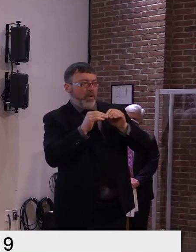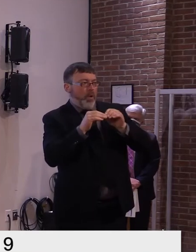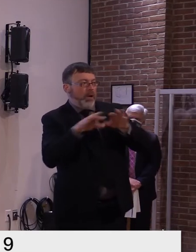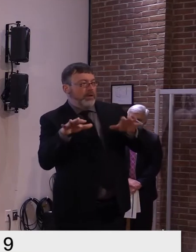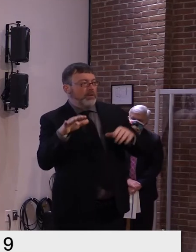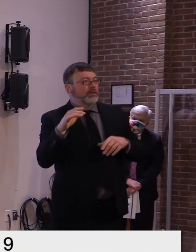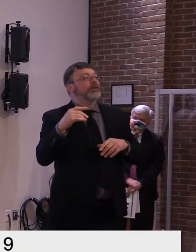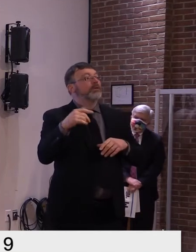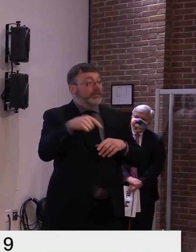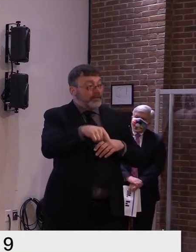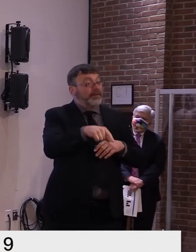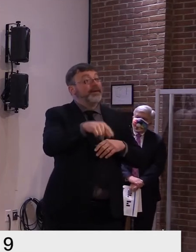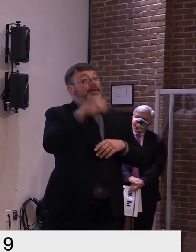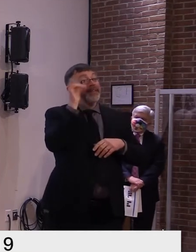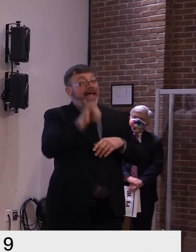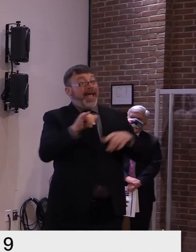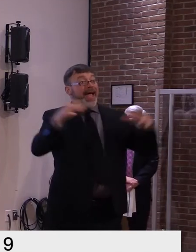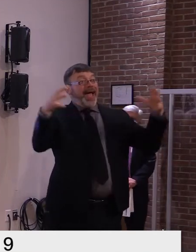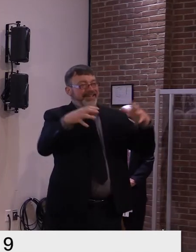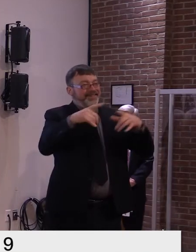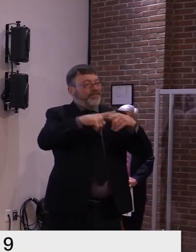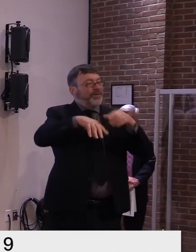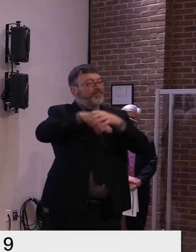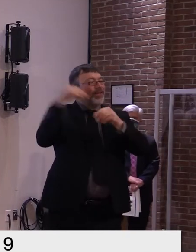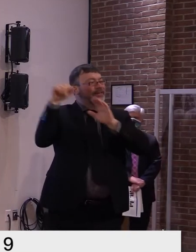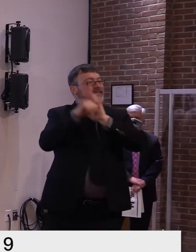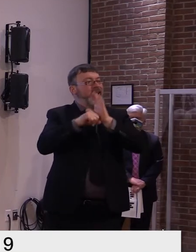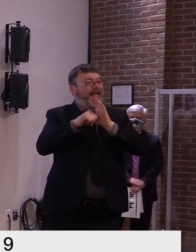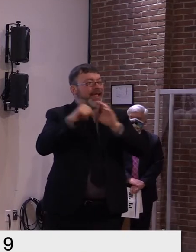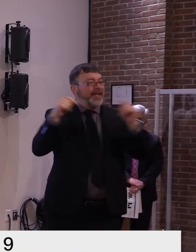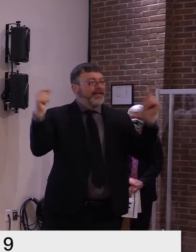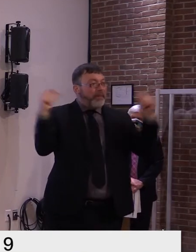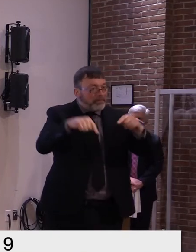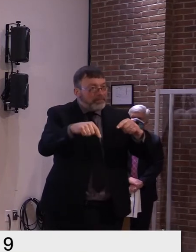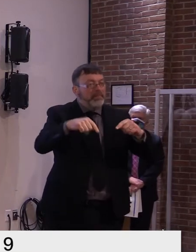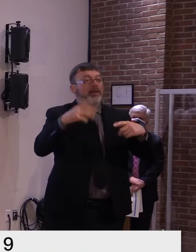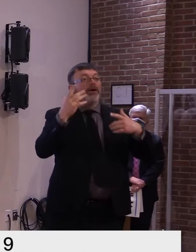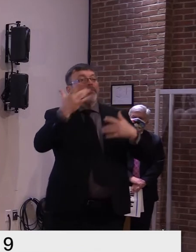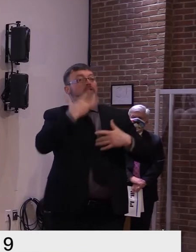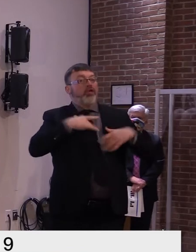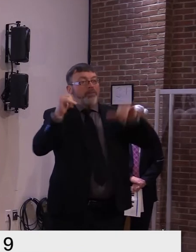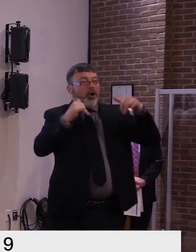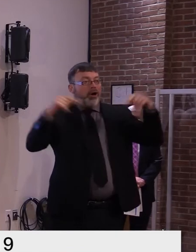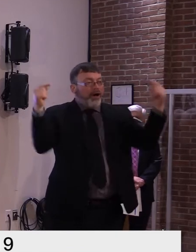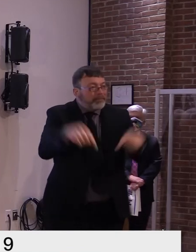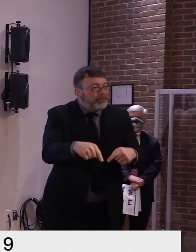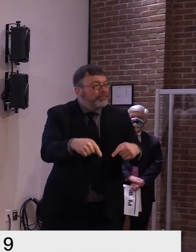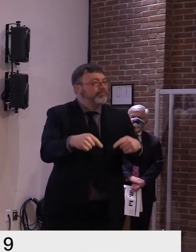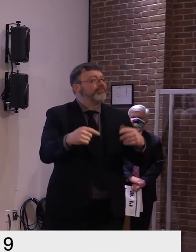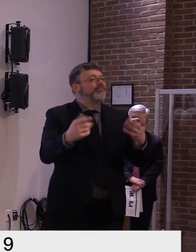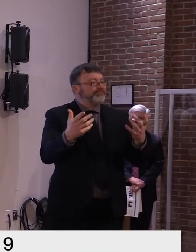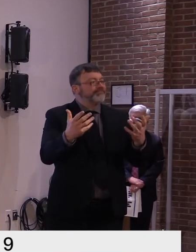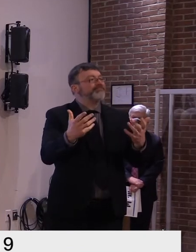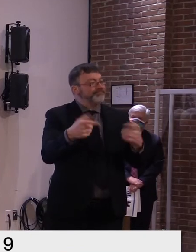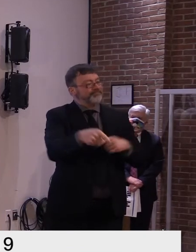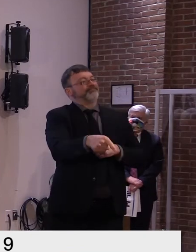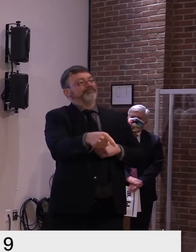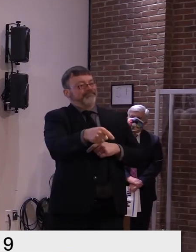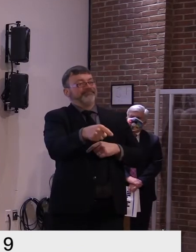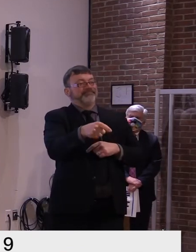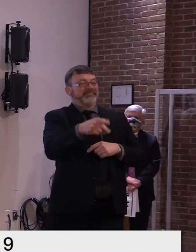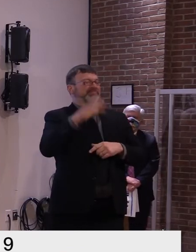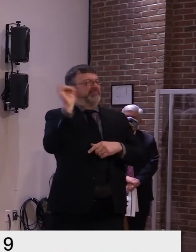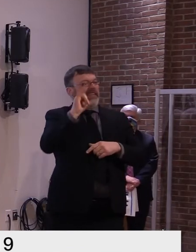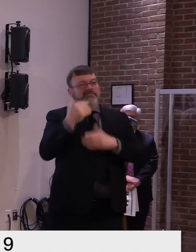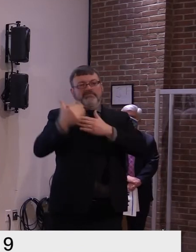and a large birthday party. Some are like the Halloween events that you might recall led to